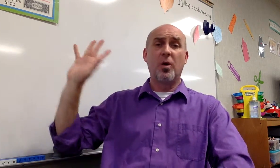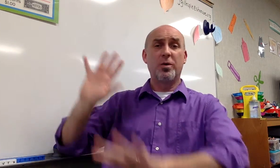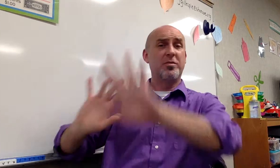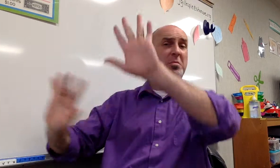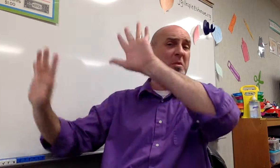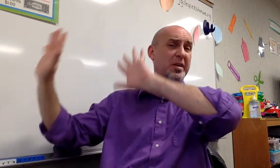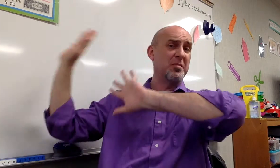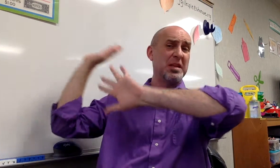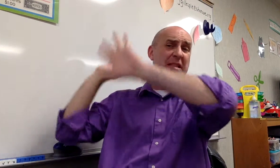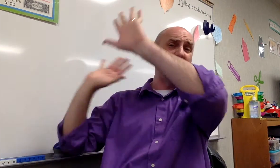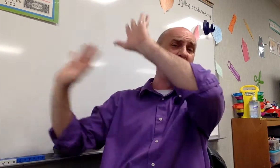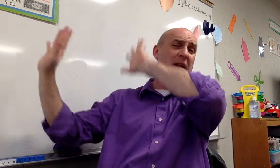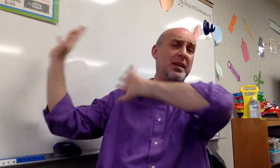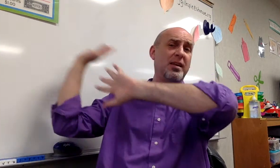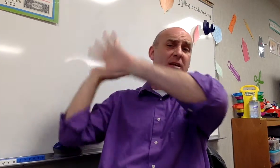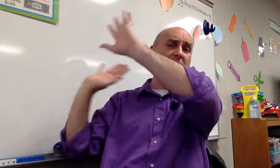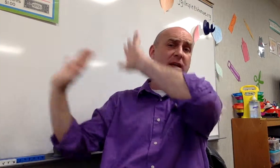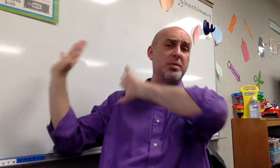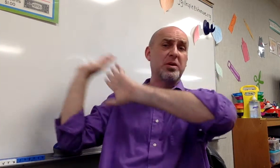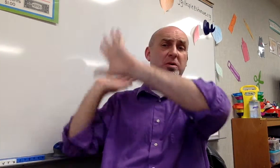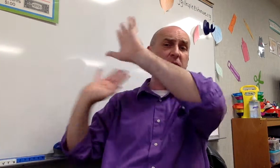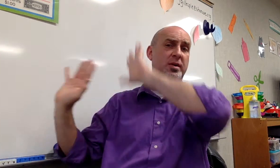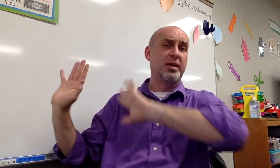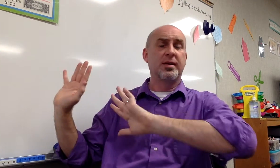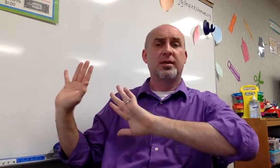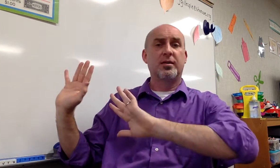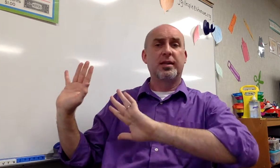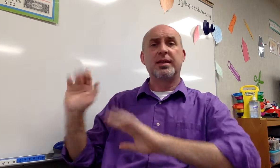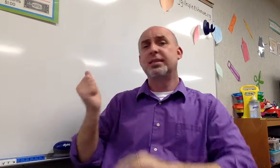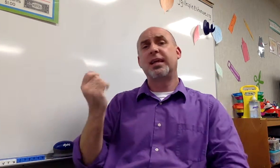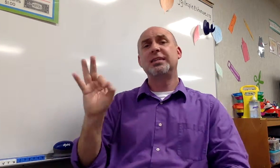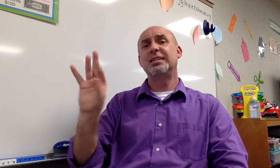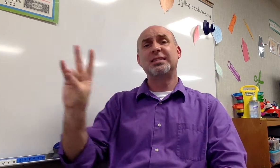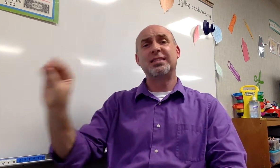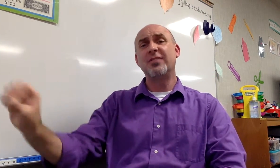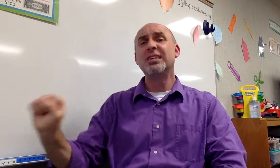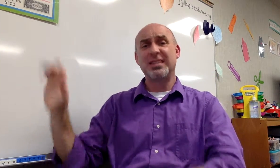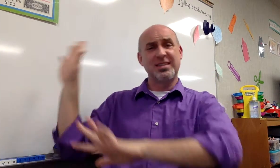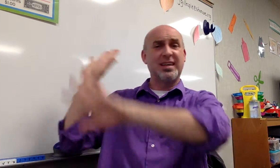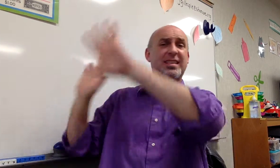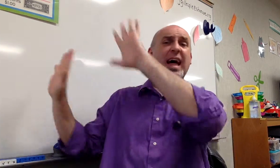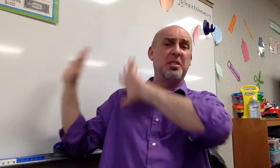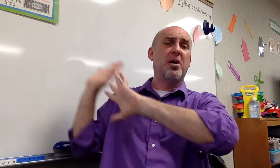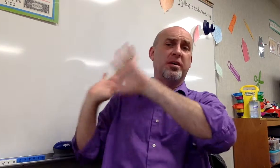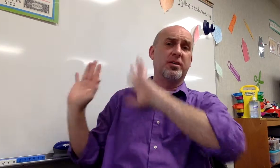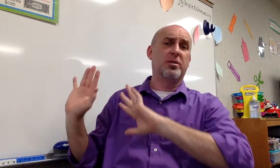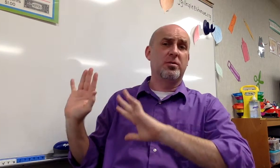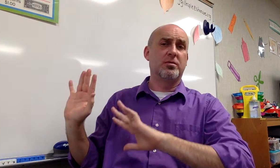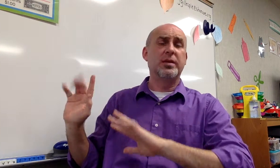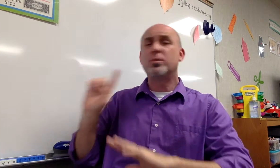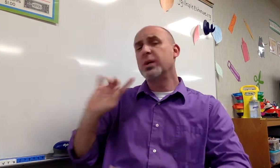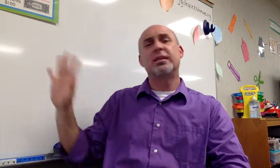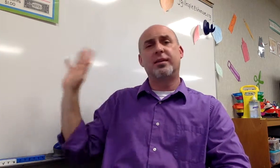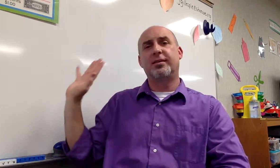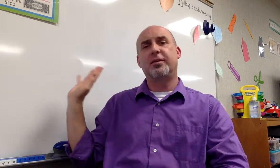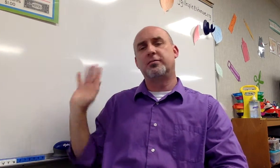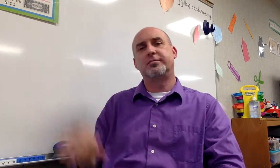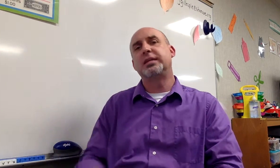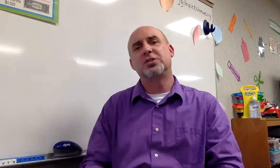even more. It can be like really long time ago, like in the 1970s, like that long ago, like really, ancient